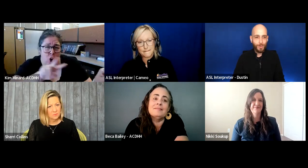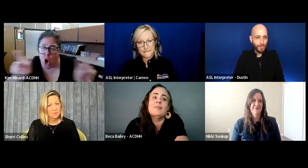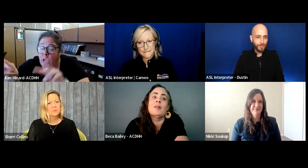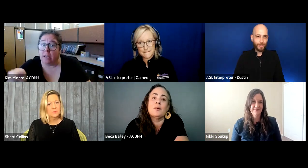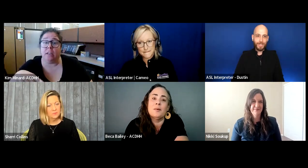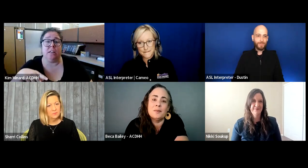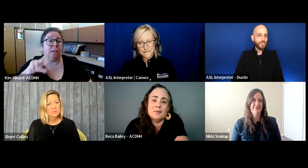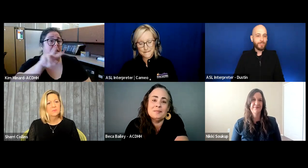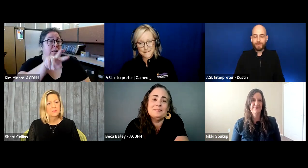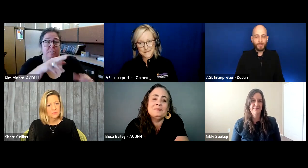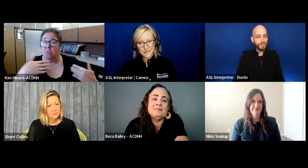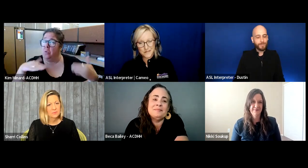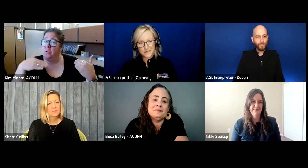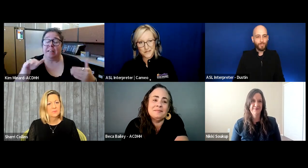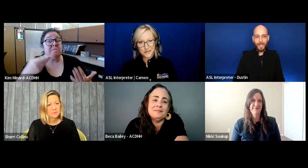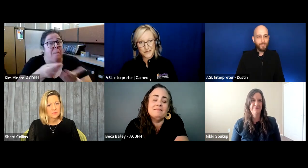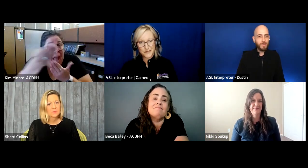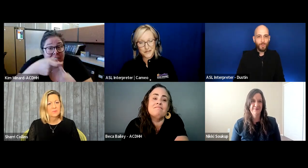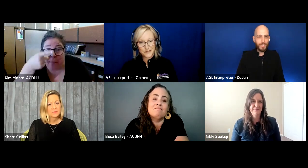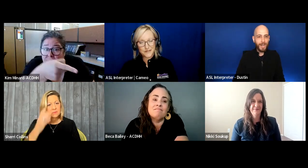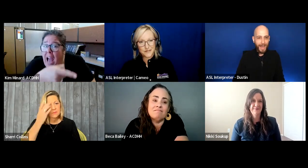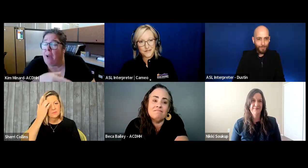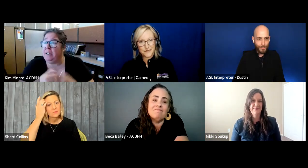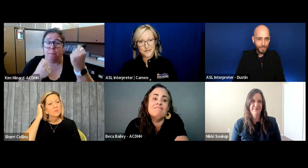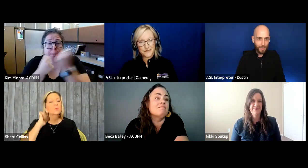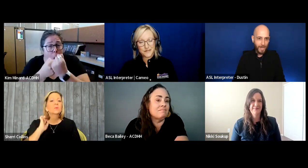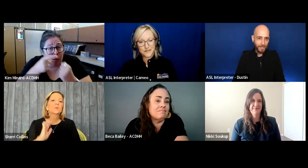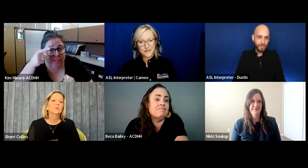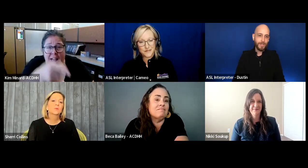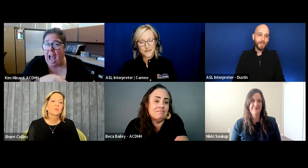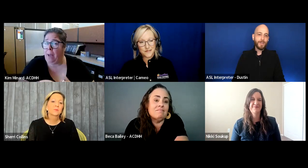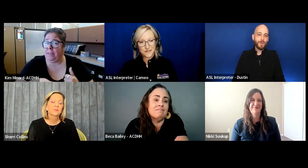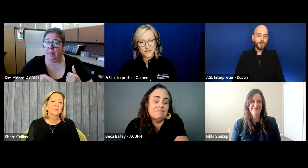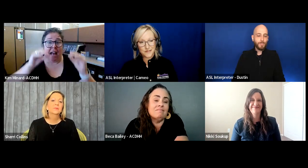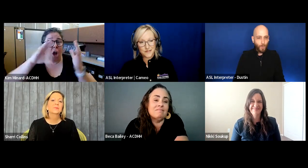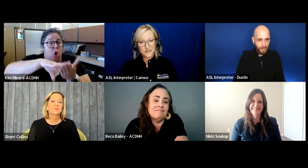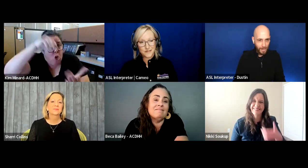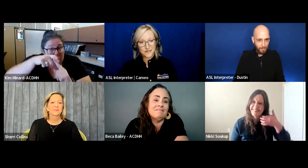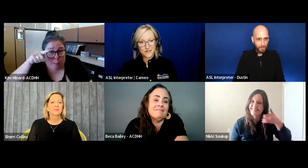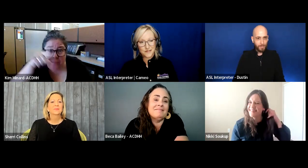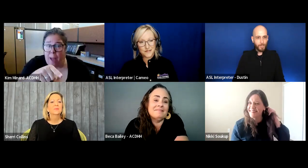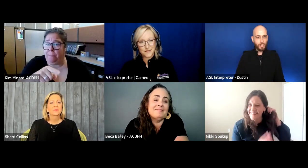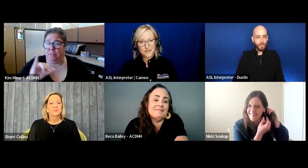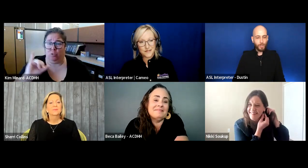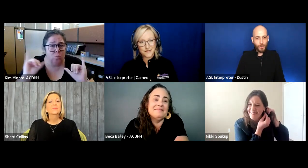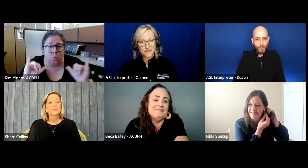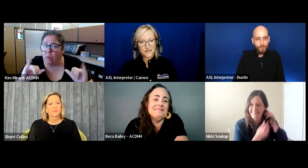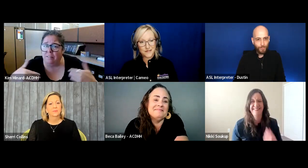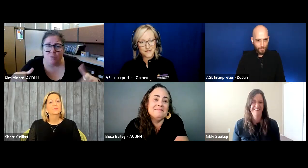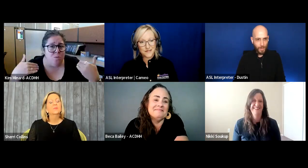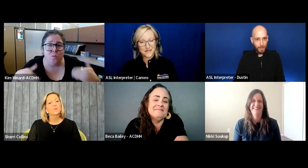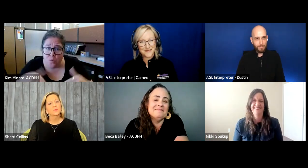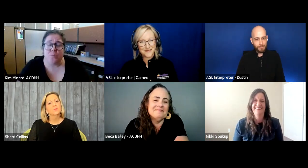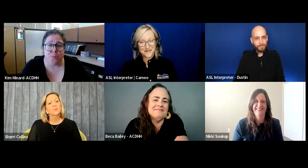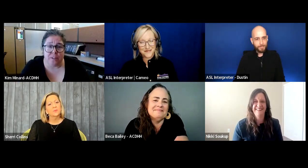deaf influencers, deaf engineers. There's deaf people in every space. Support them,